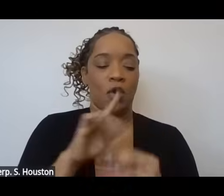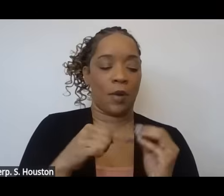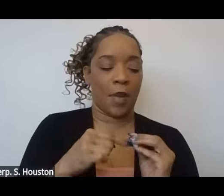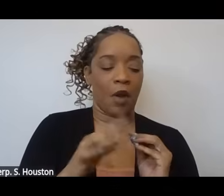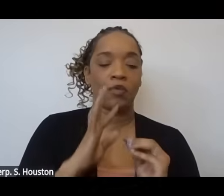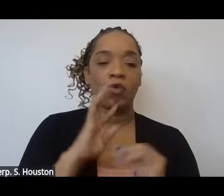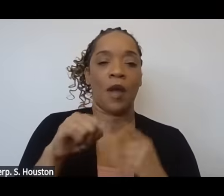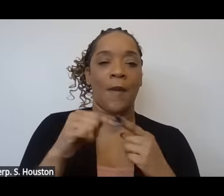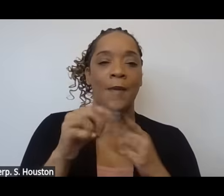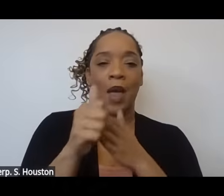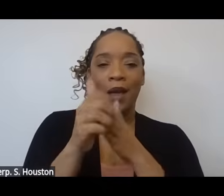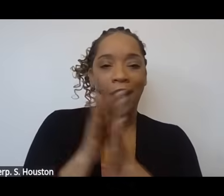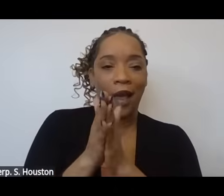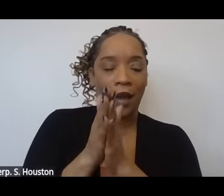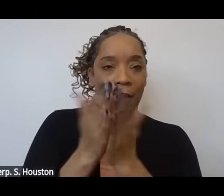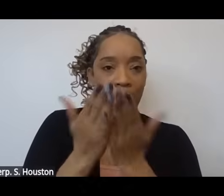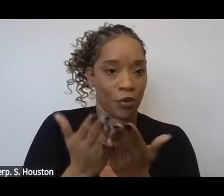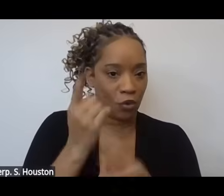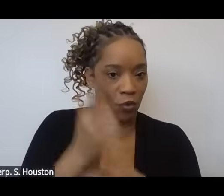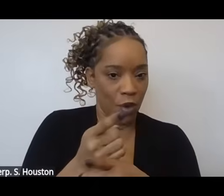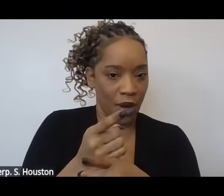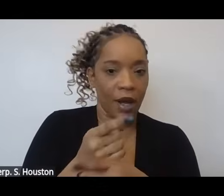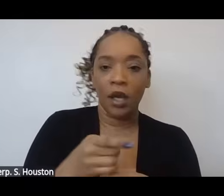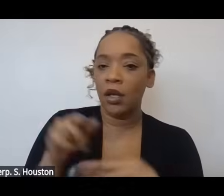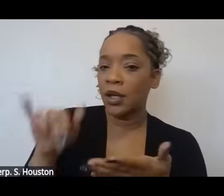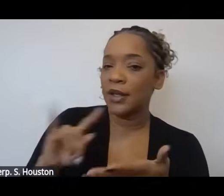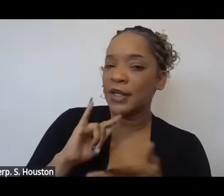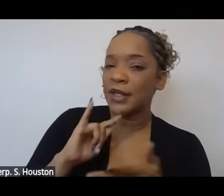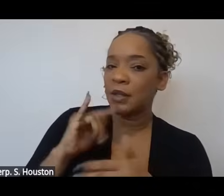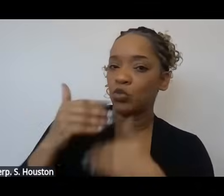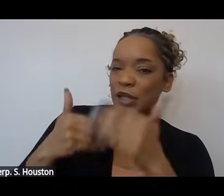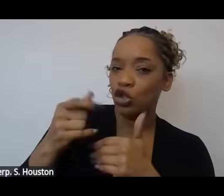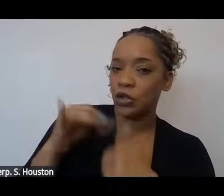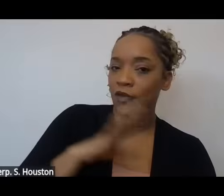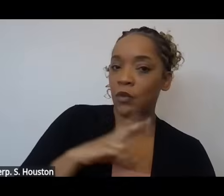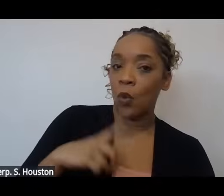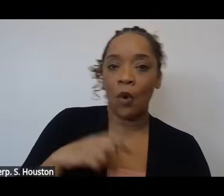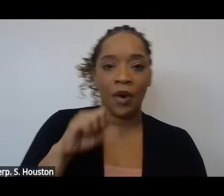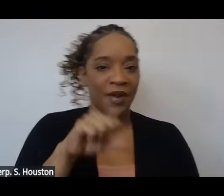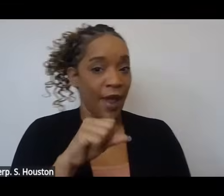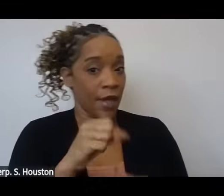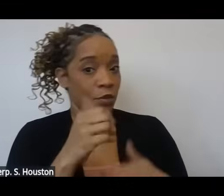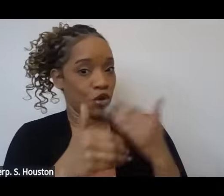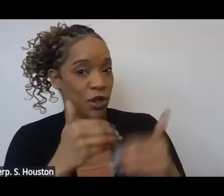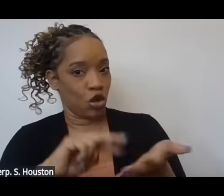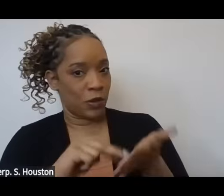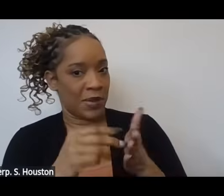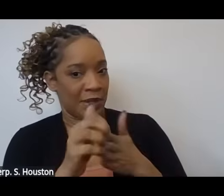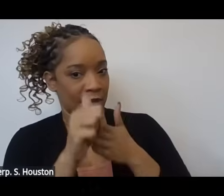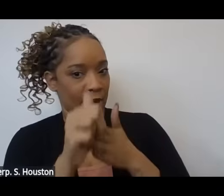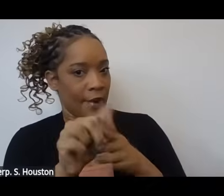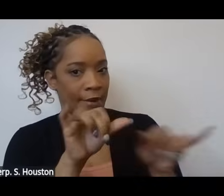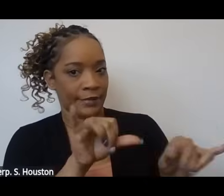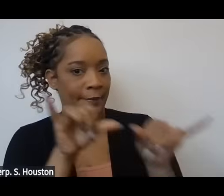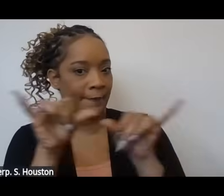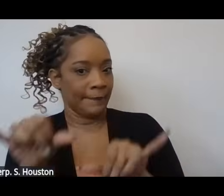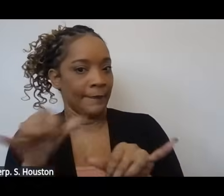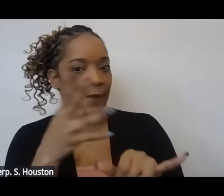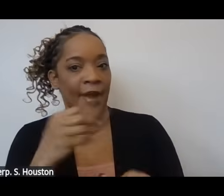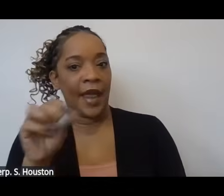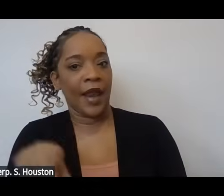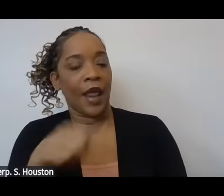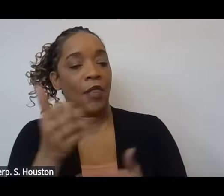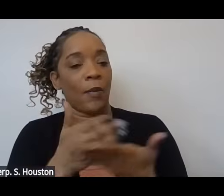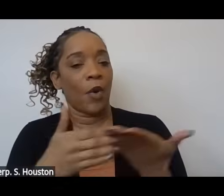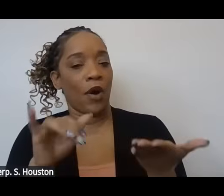it's the procedures of this The board. procedures, though, being a guide. And the other part here is that I think there are